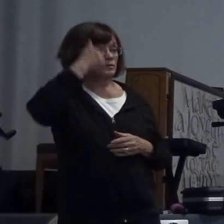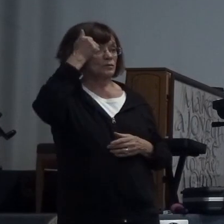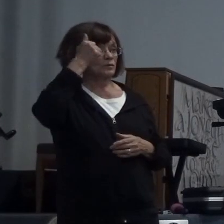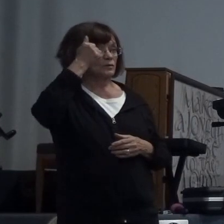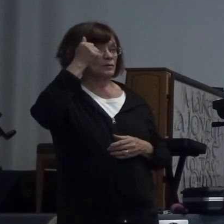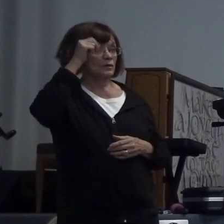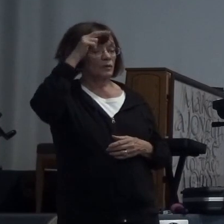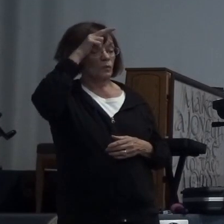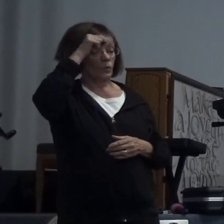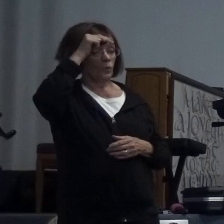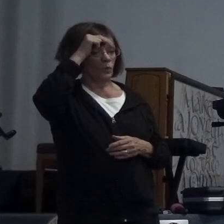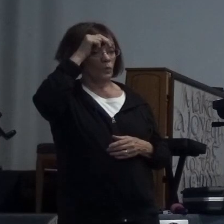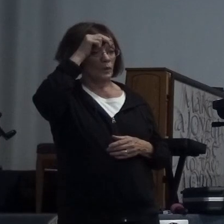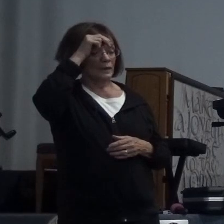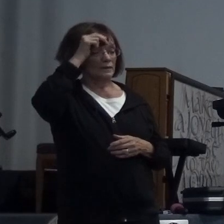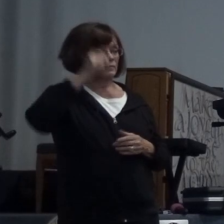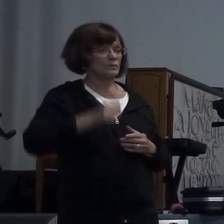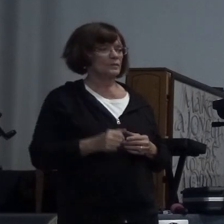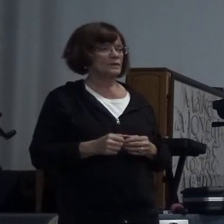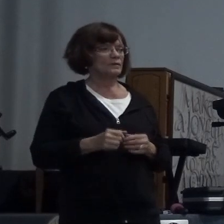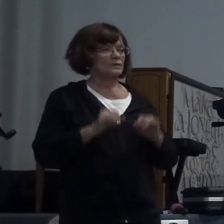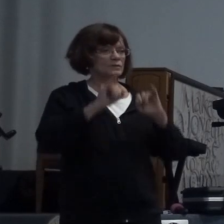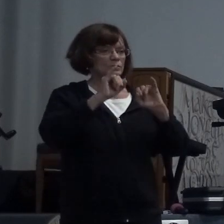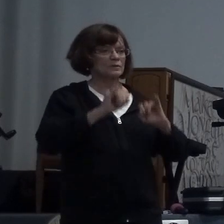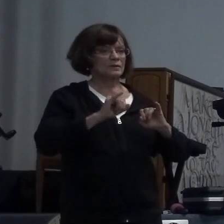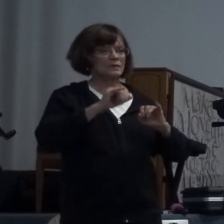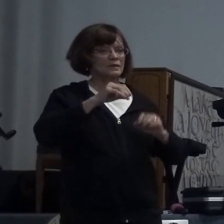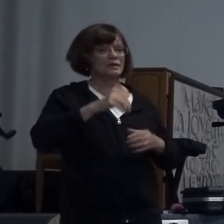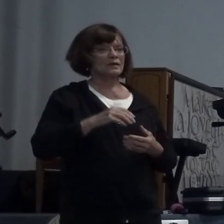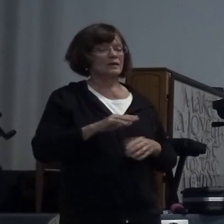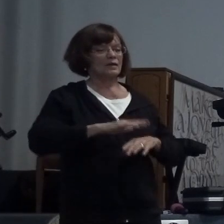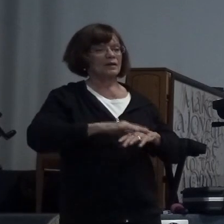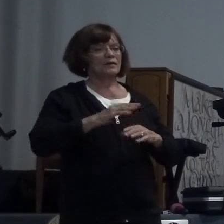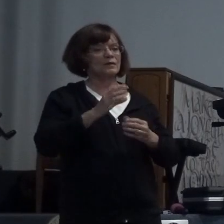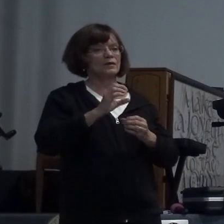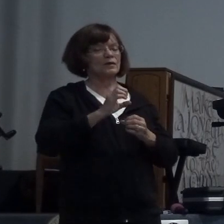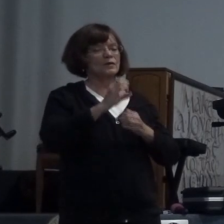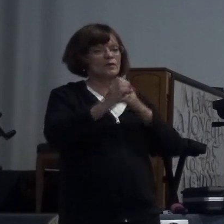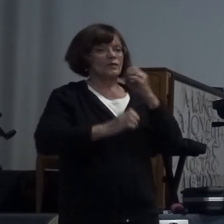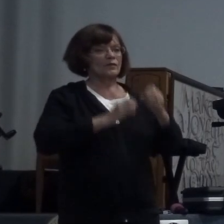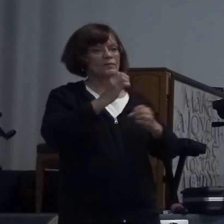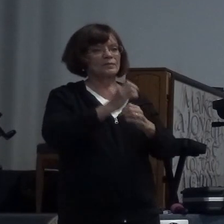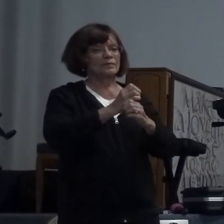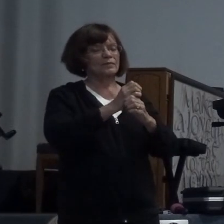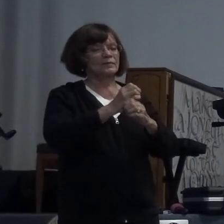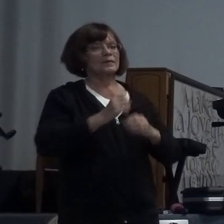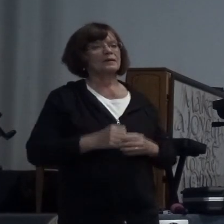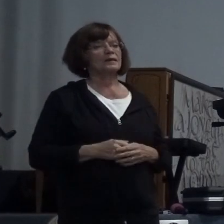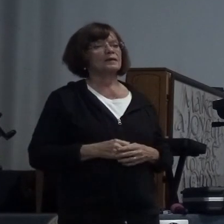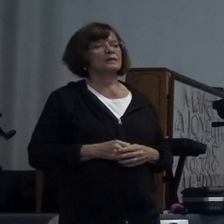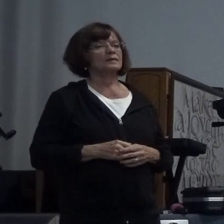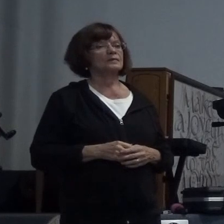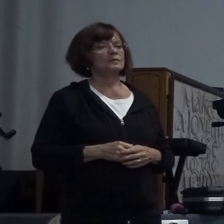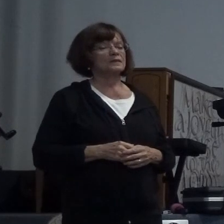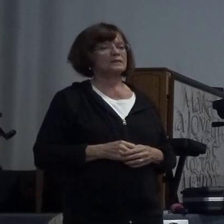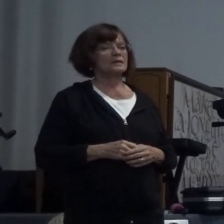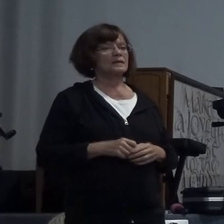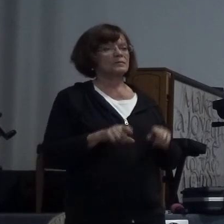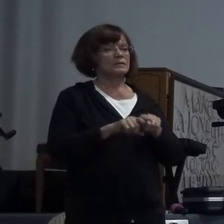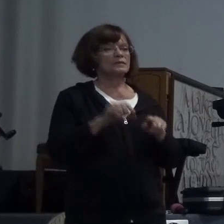that's a scary day for them, and I do not want them to be there. God gets glory by saving wicked sinners like you and